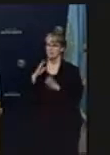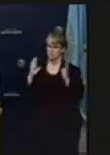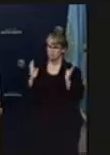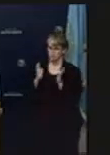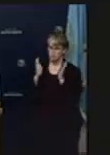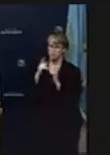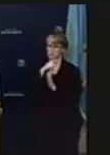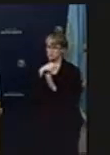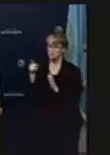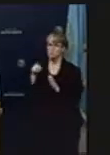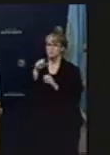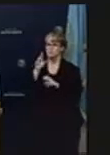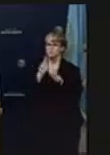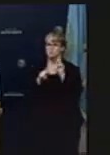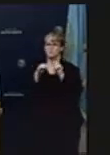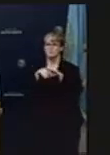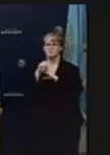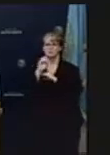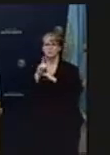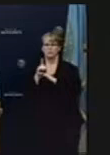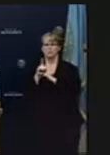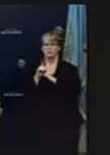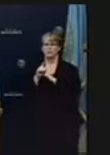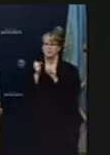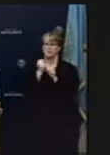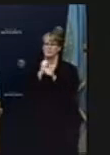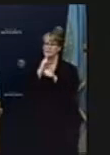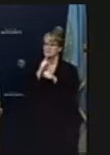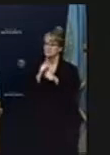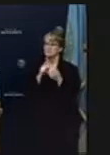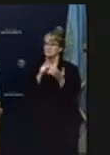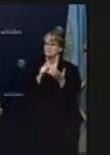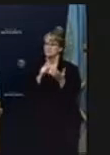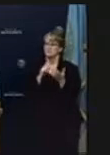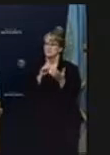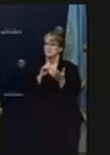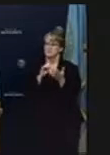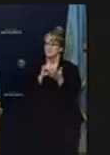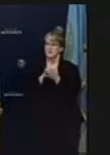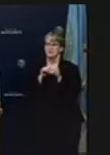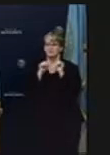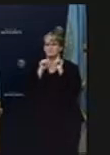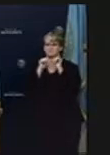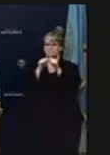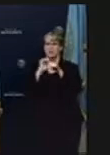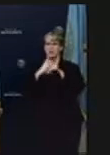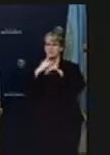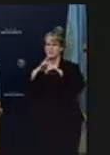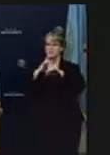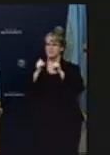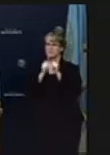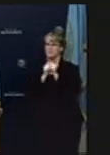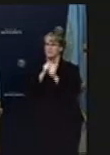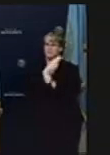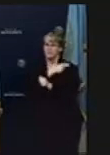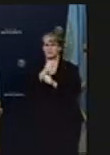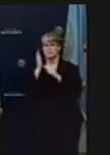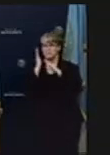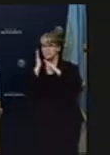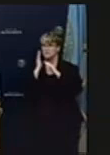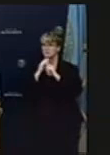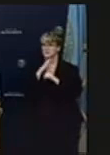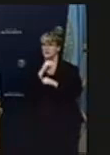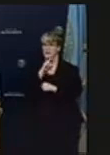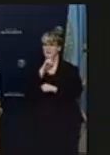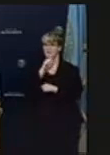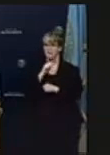continue with those efforts in an effort to maintain our availability of hospital beds and specifically ventilators and